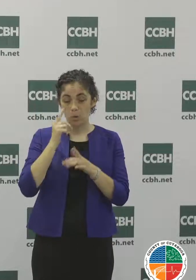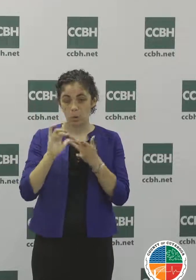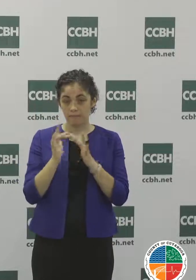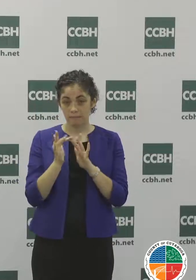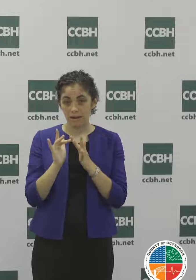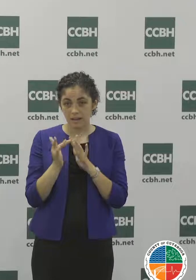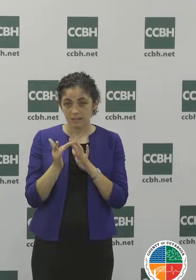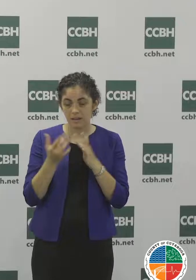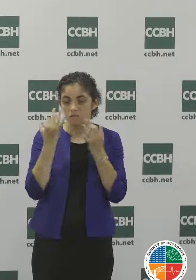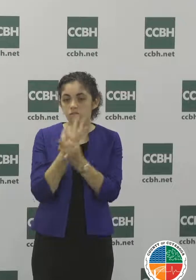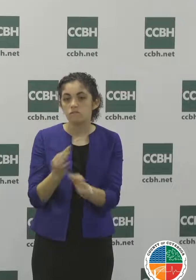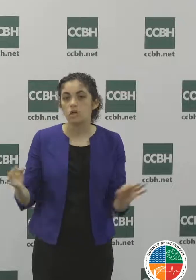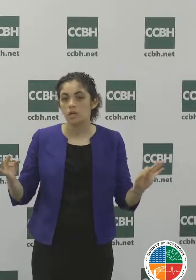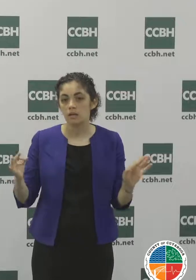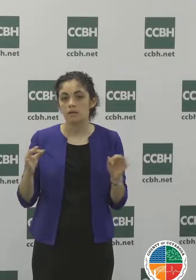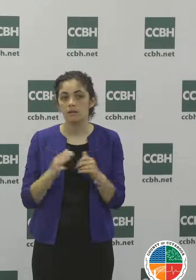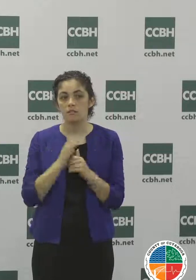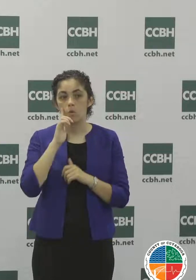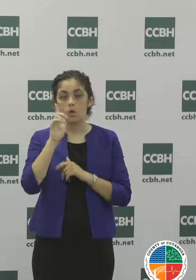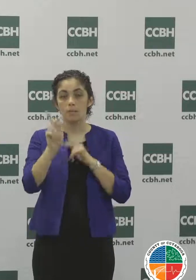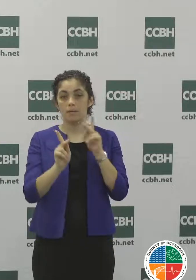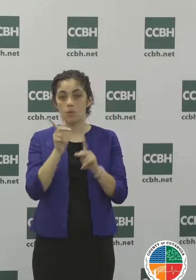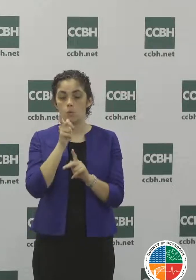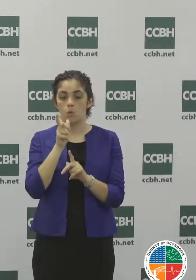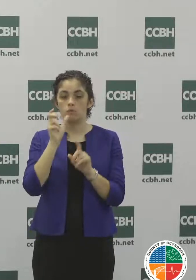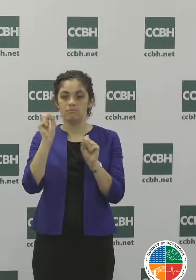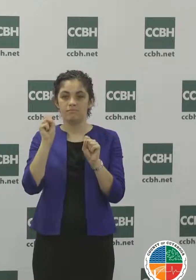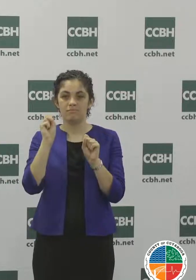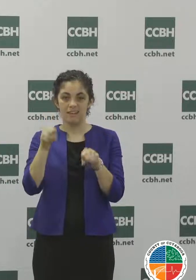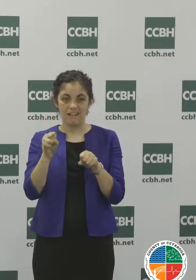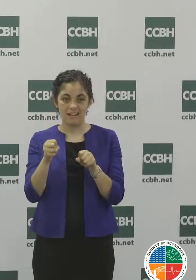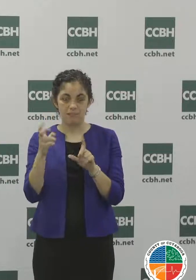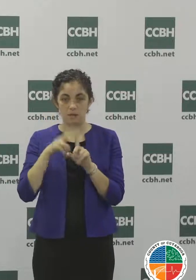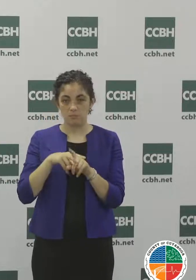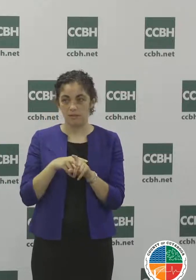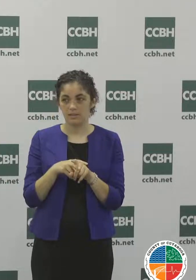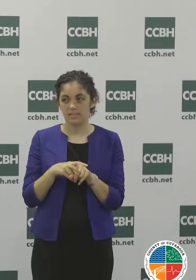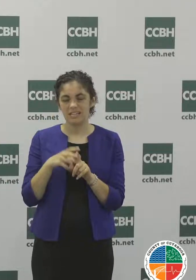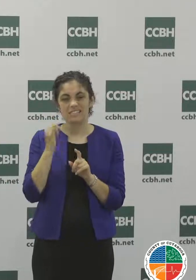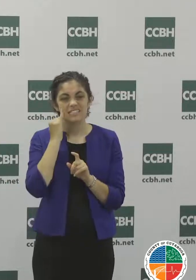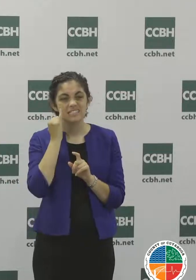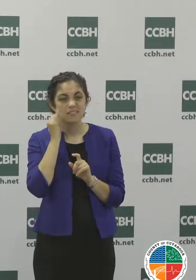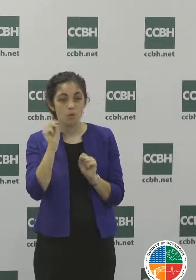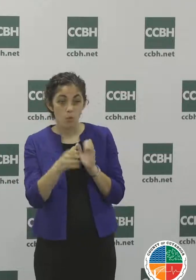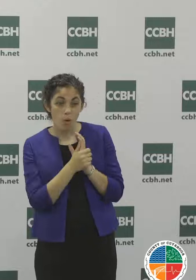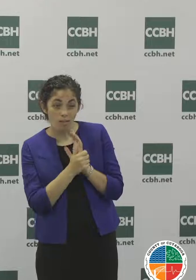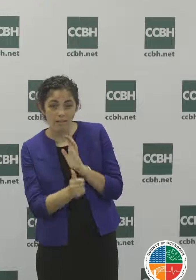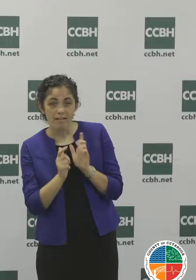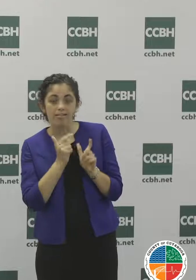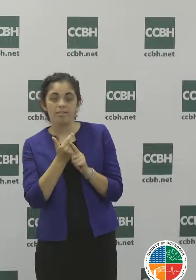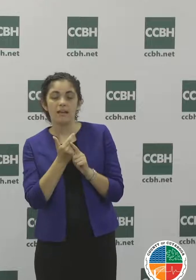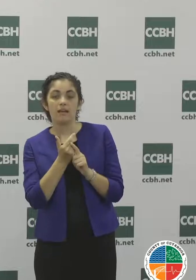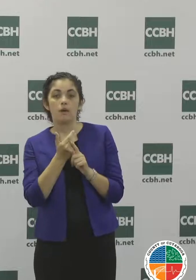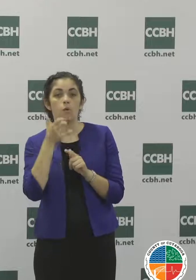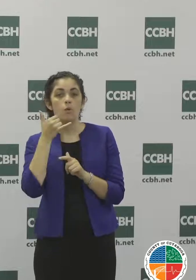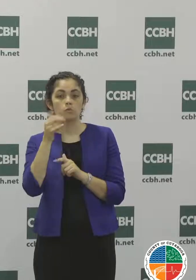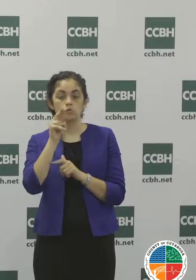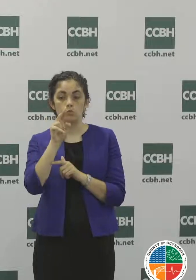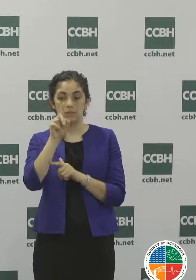access, all free to those who are eligible. To find out if you qualify, you can call